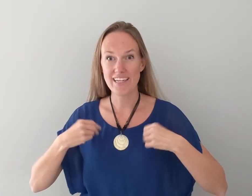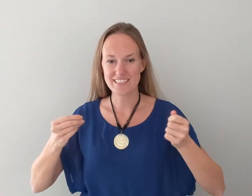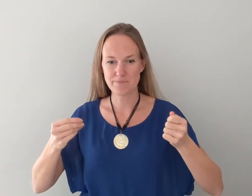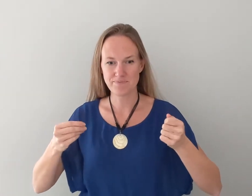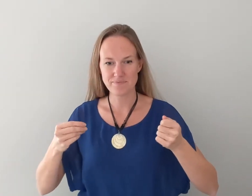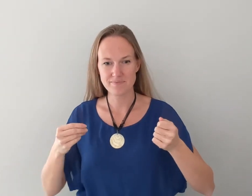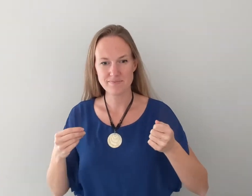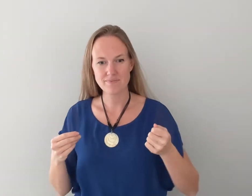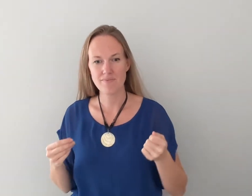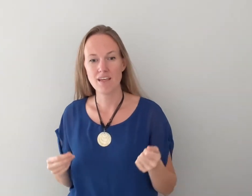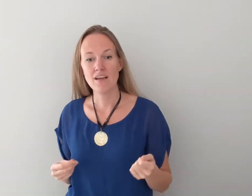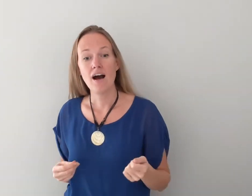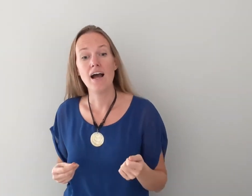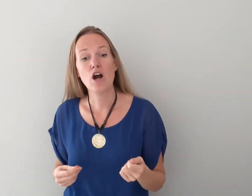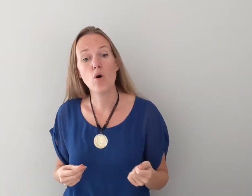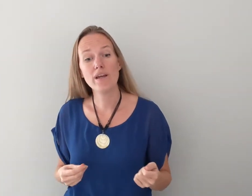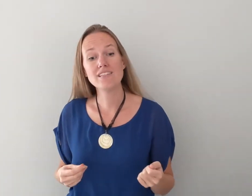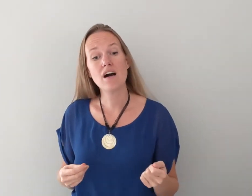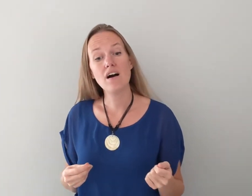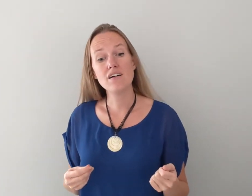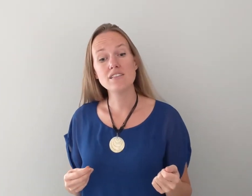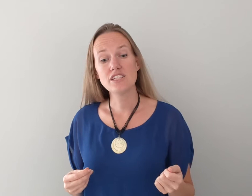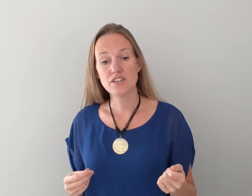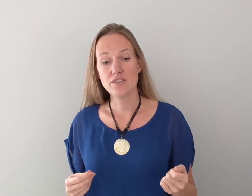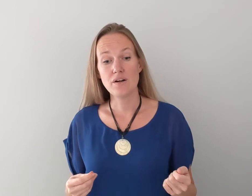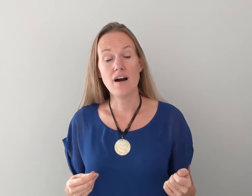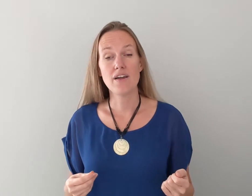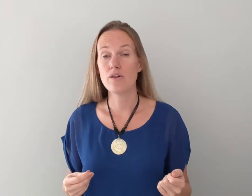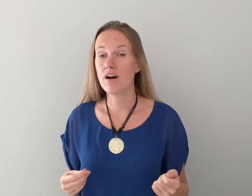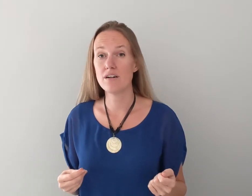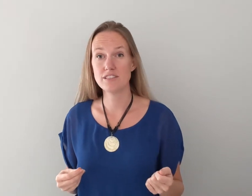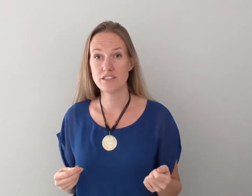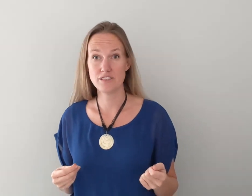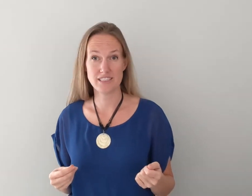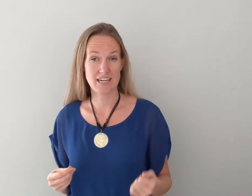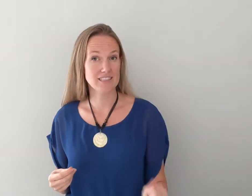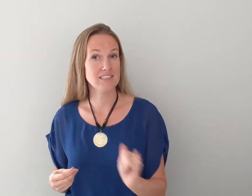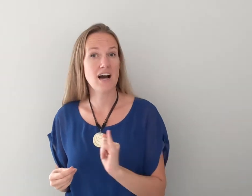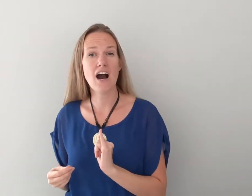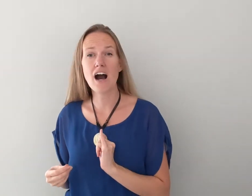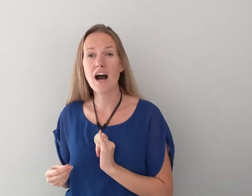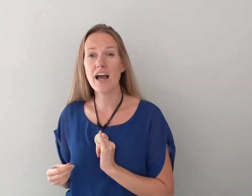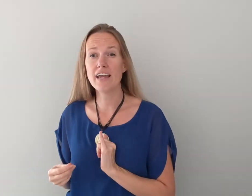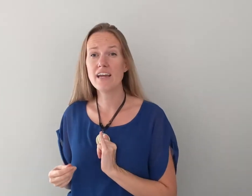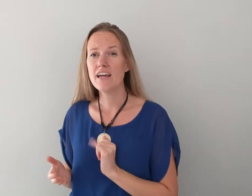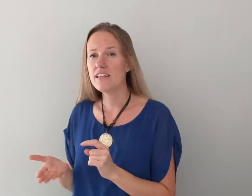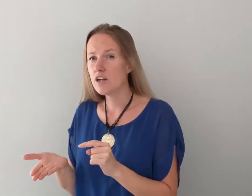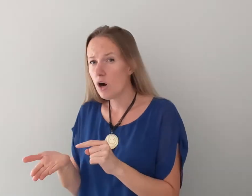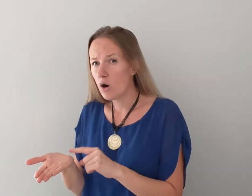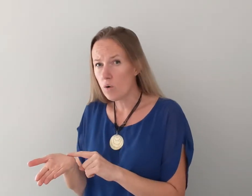White. I owe it all to you. I owe it all to you, Jesus. I, and then O,